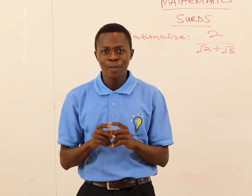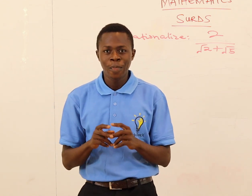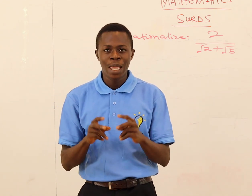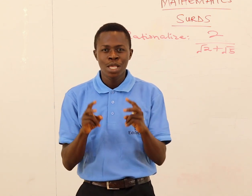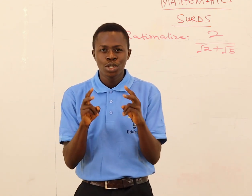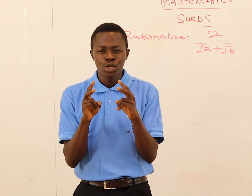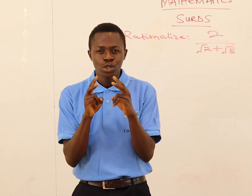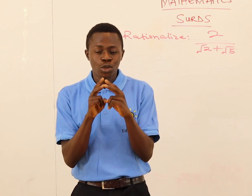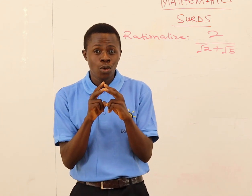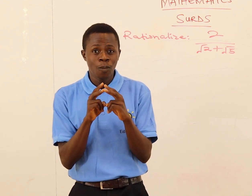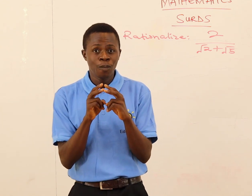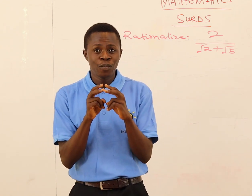begin.